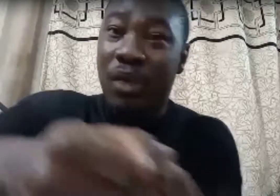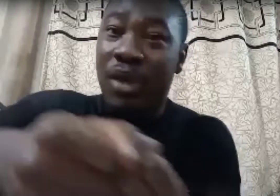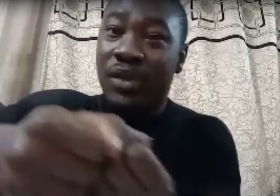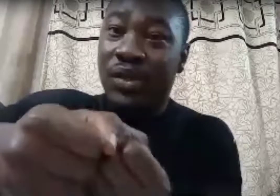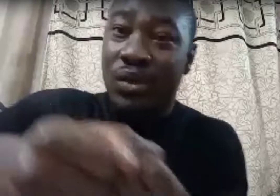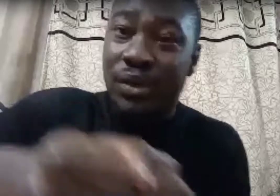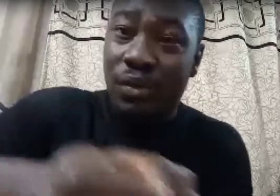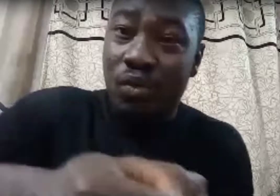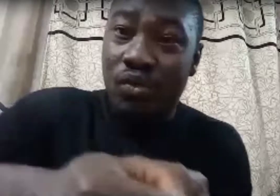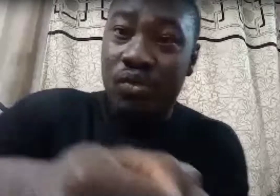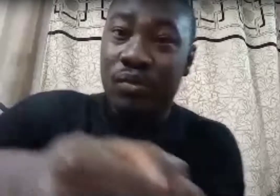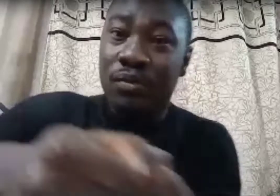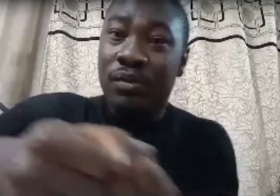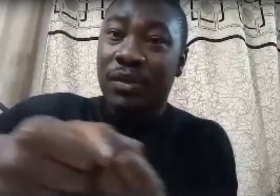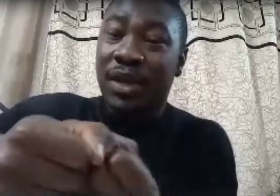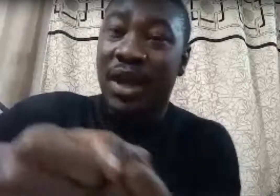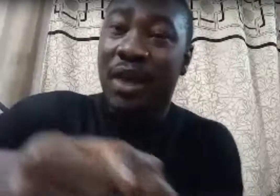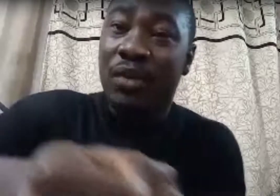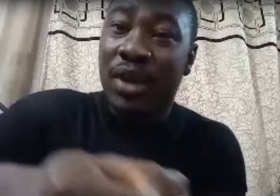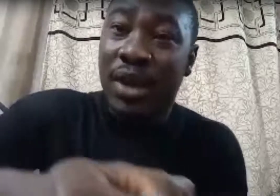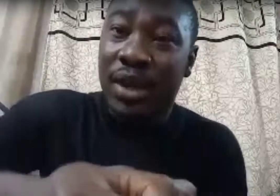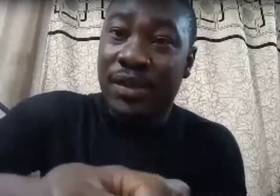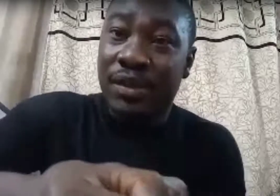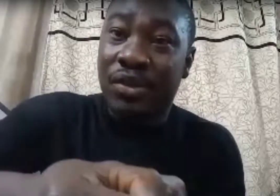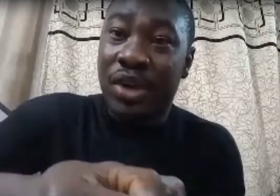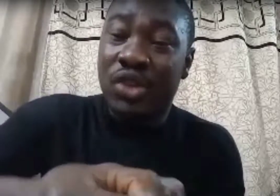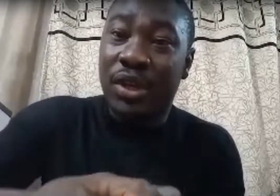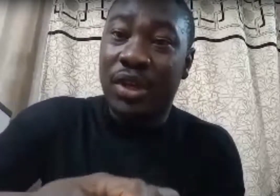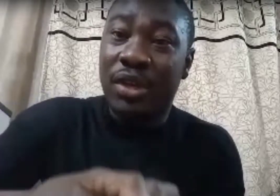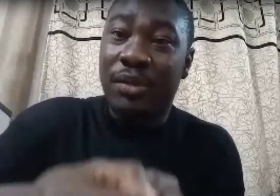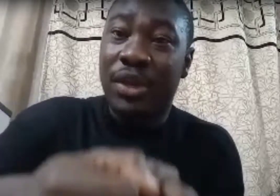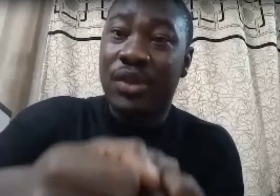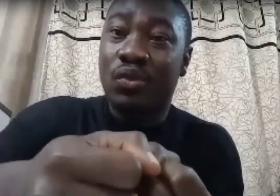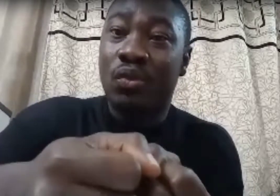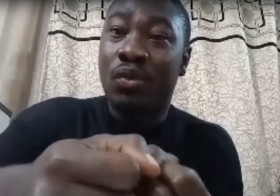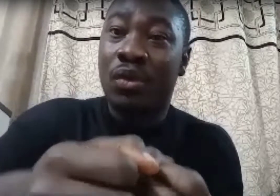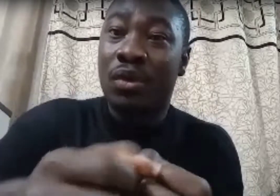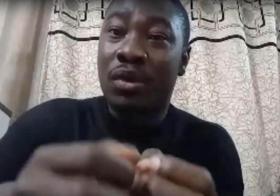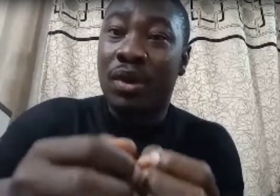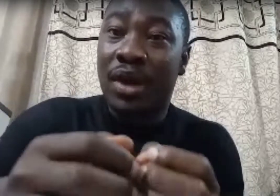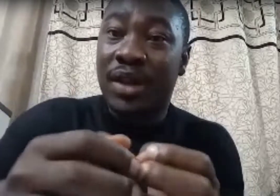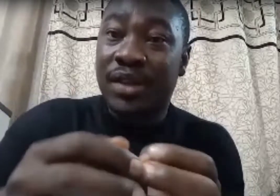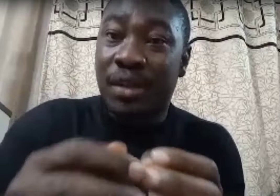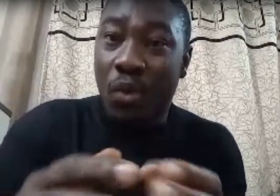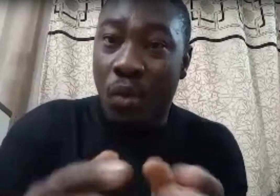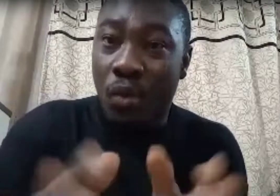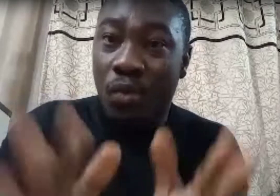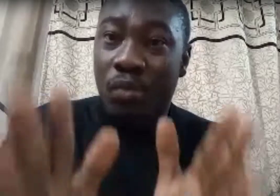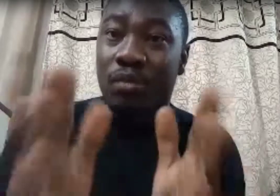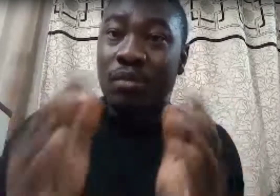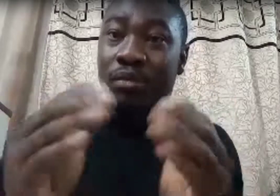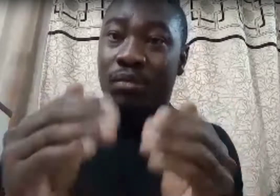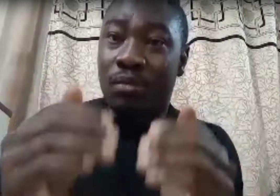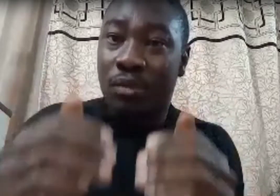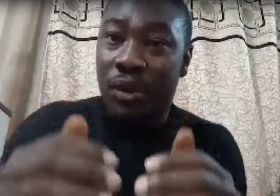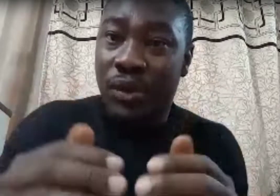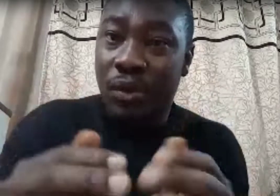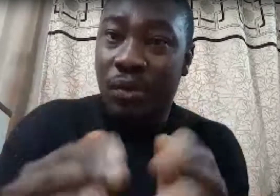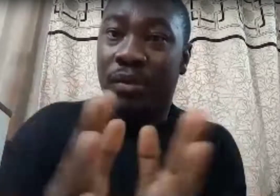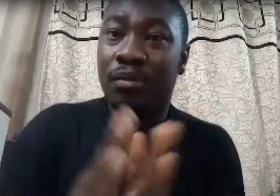let him go on his own. Before you know, you send him on contracts, but he starts with